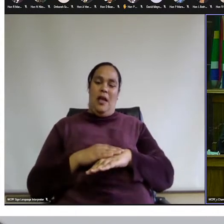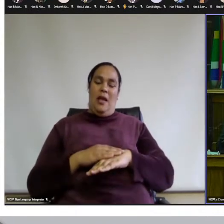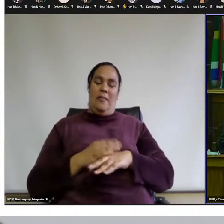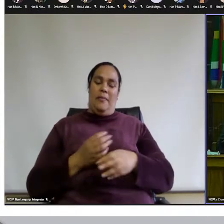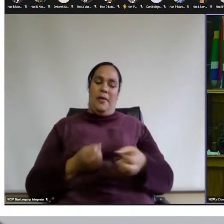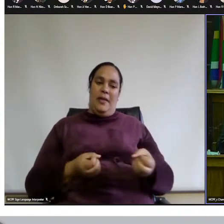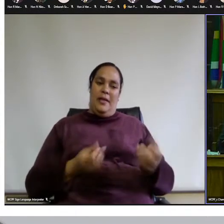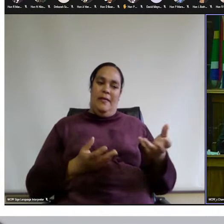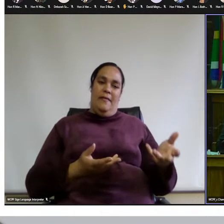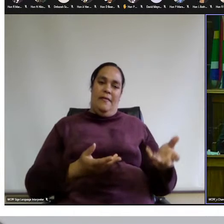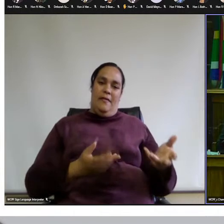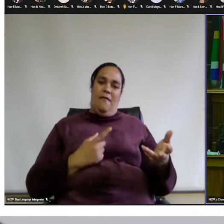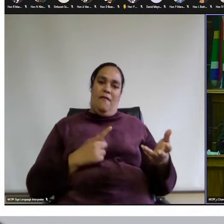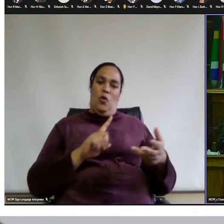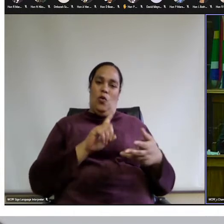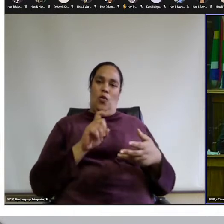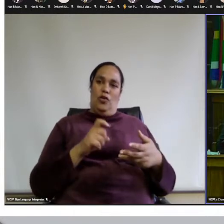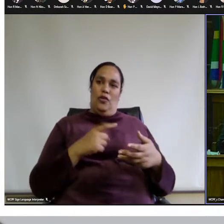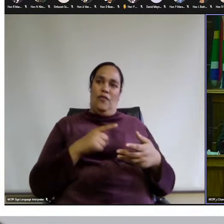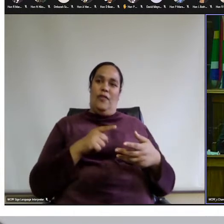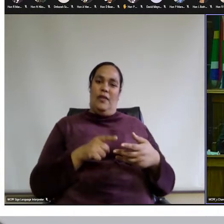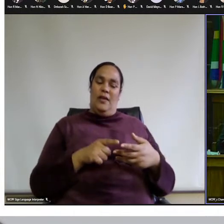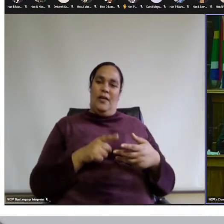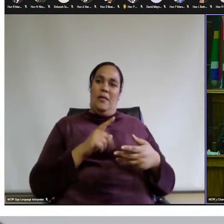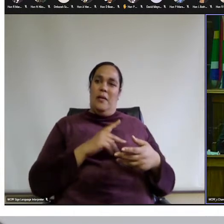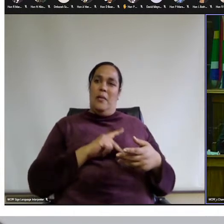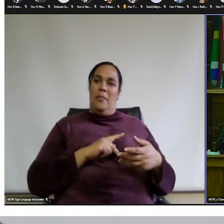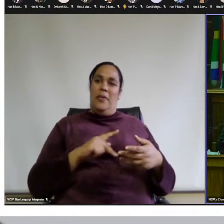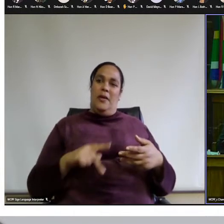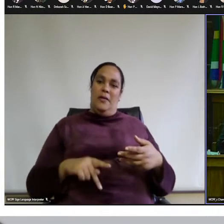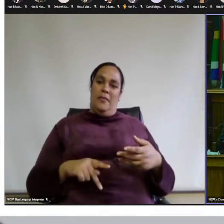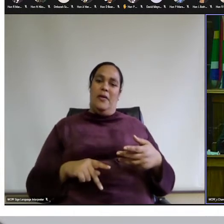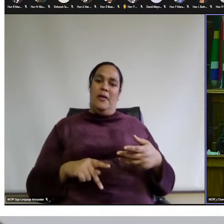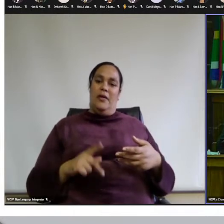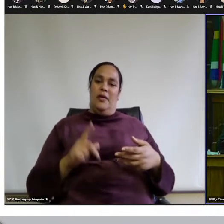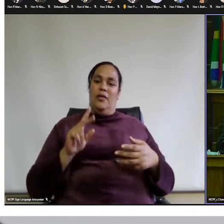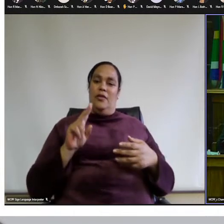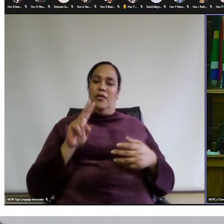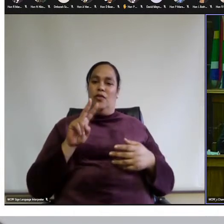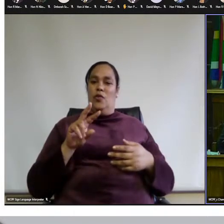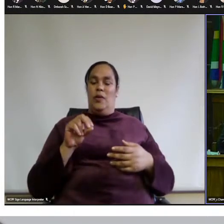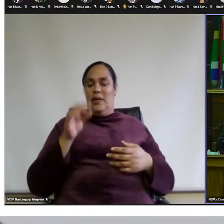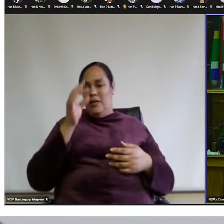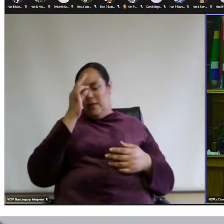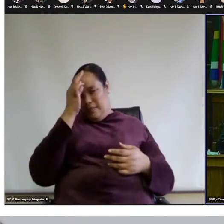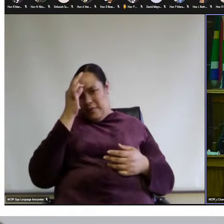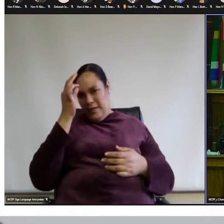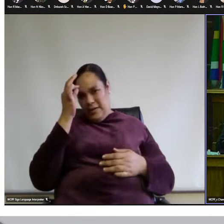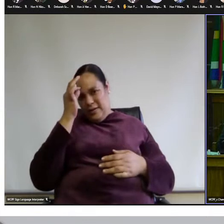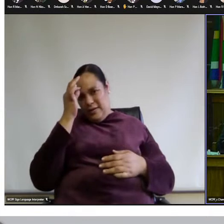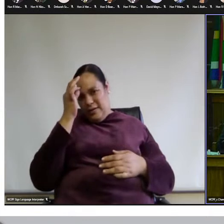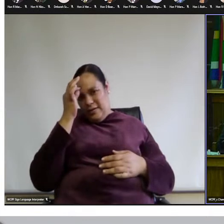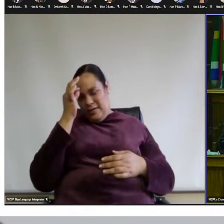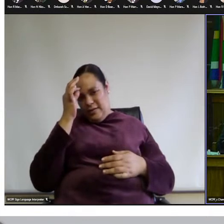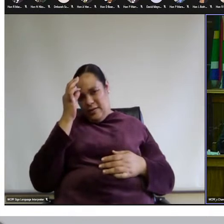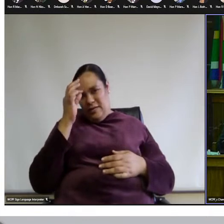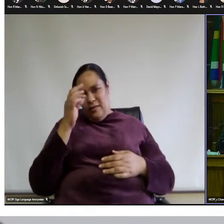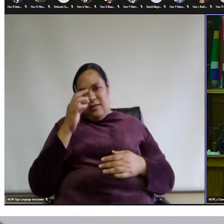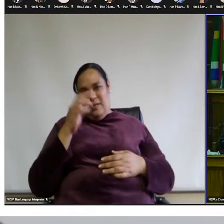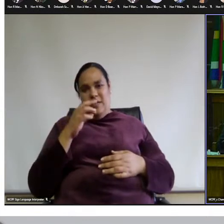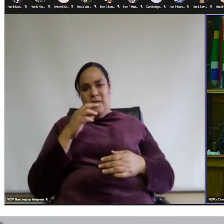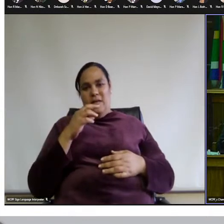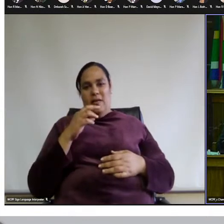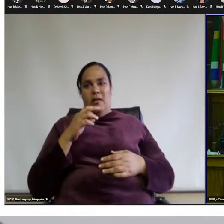to questions to the Premier, it's 20 minutes in terms of Rule